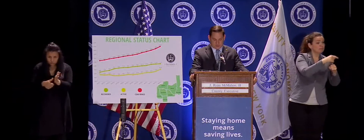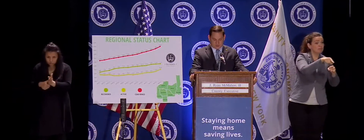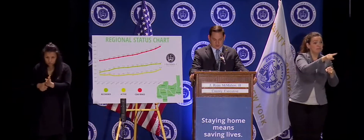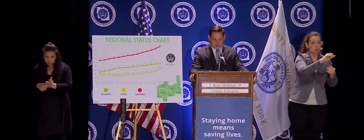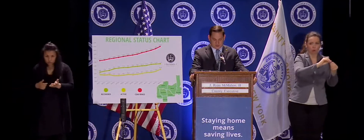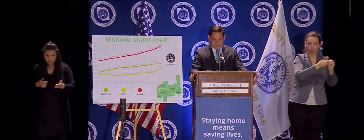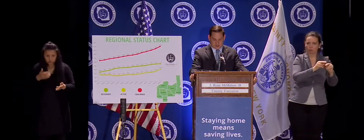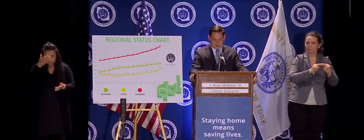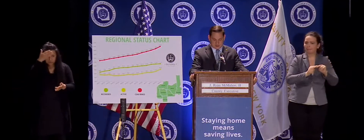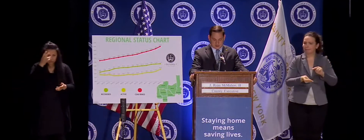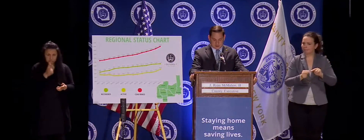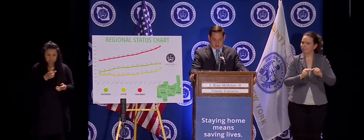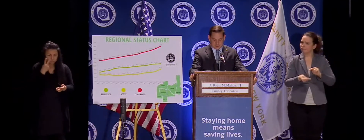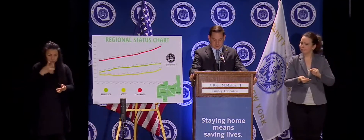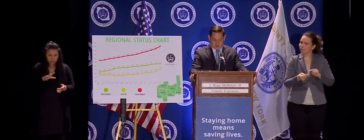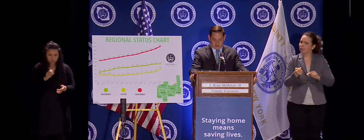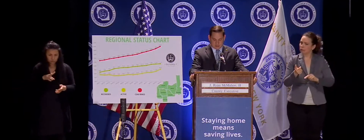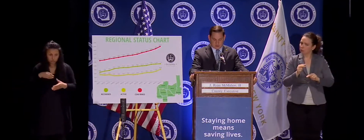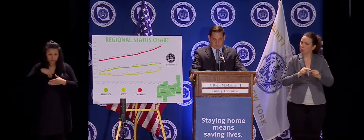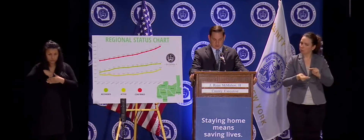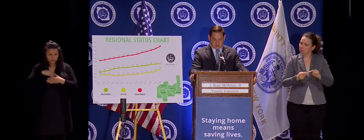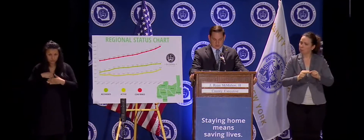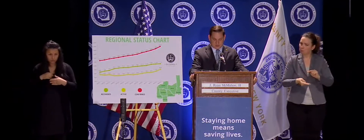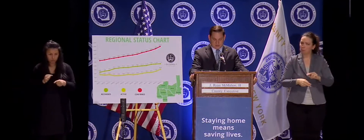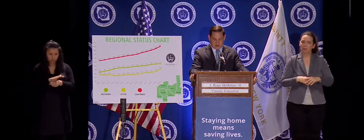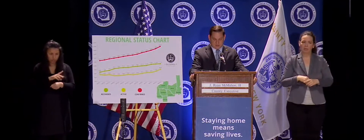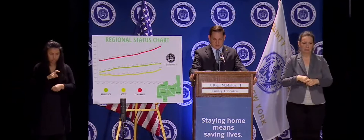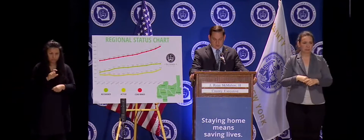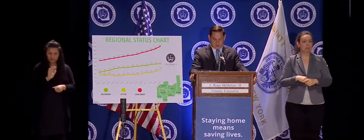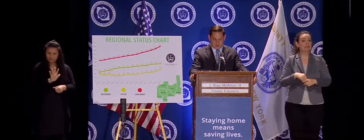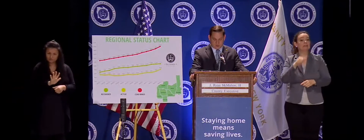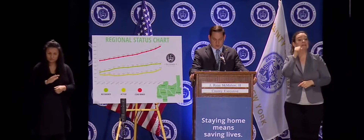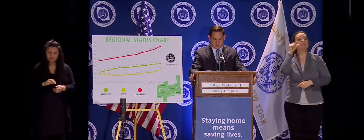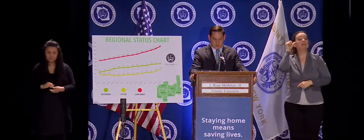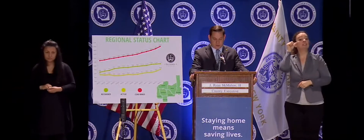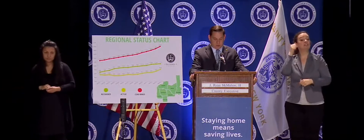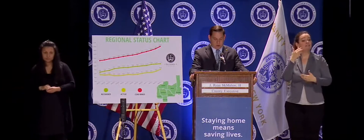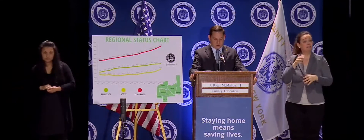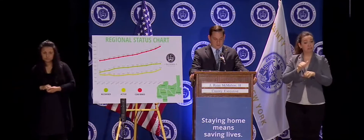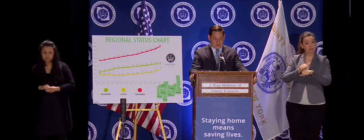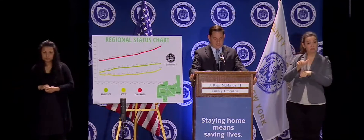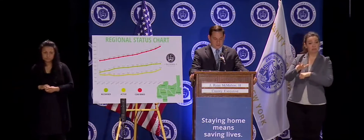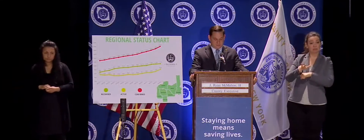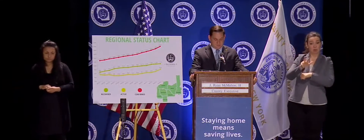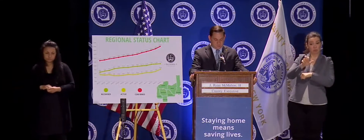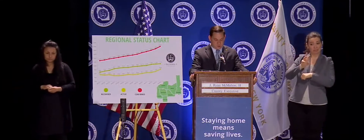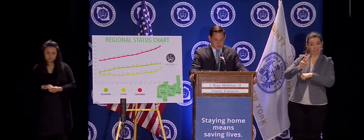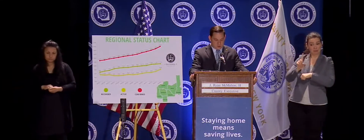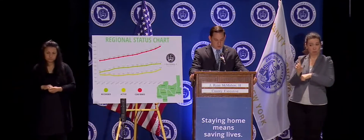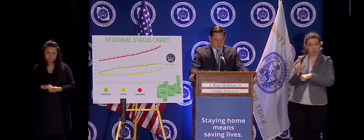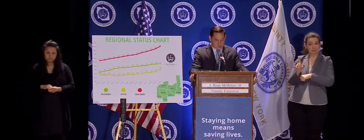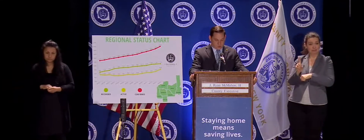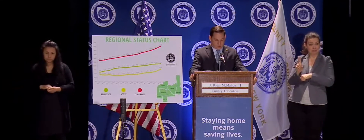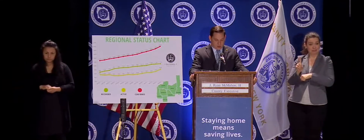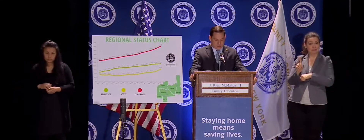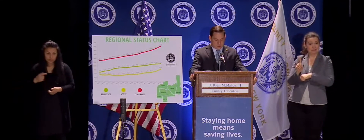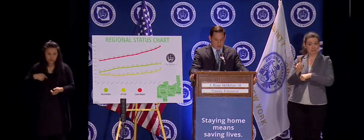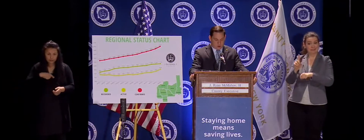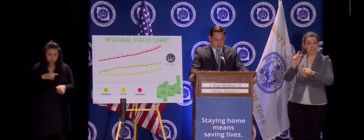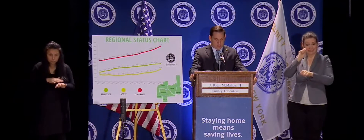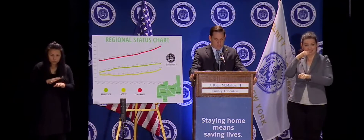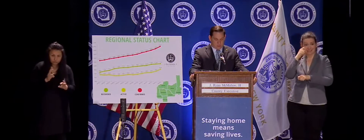out 361 tests. I think about 275 of those are related to proactive testing.